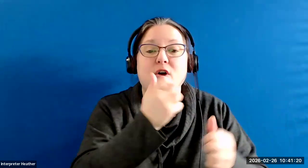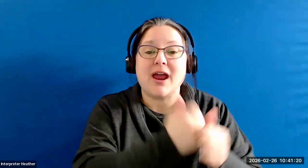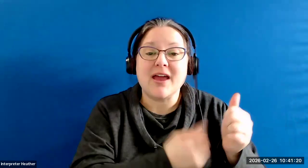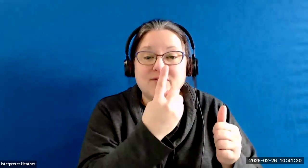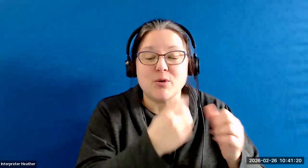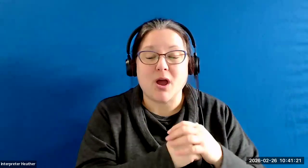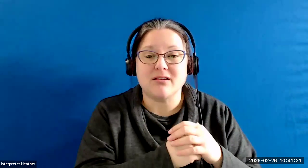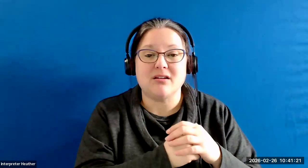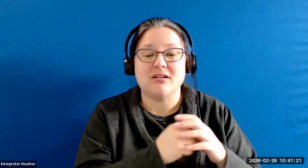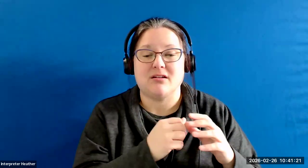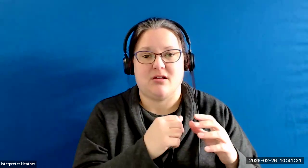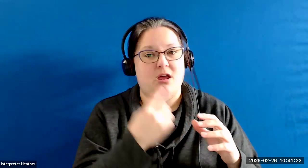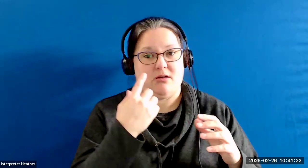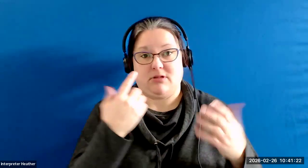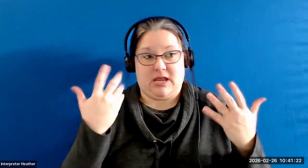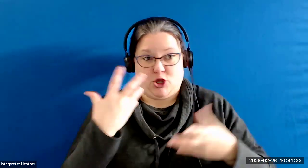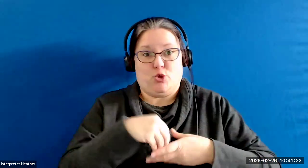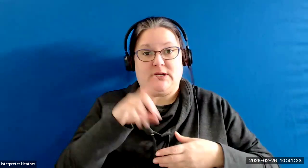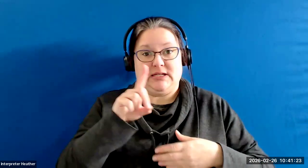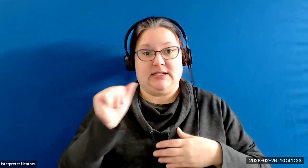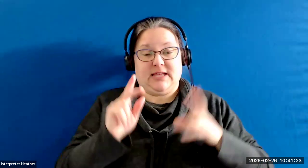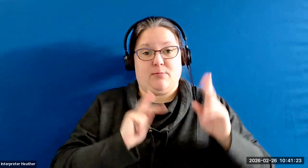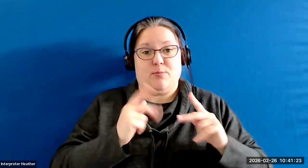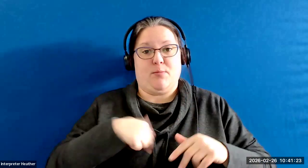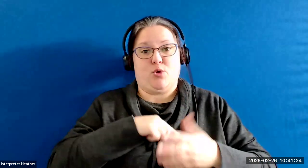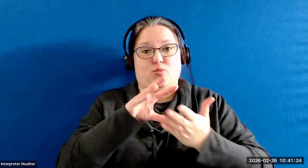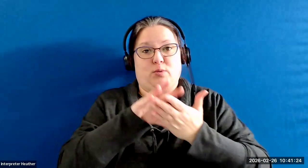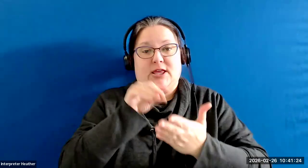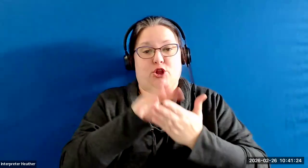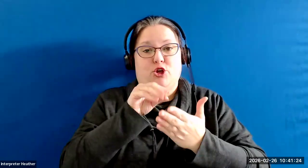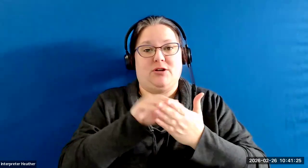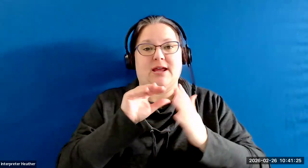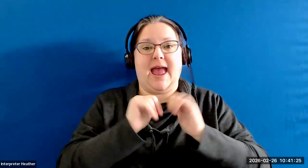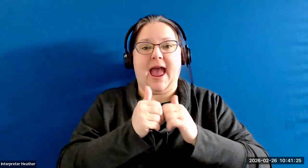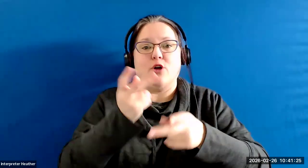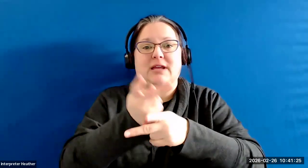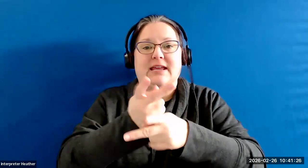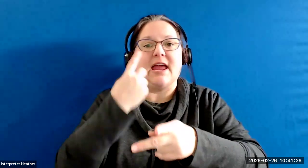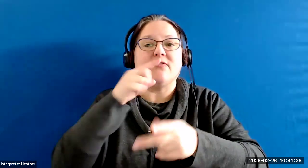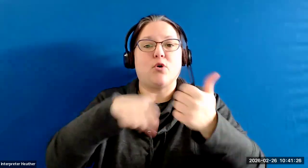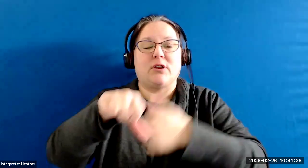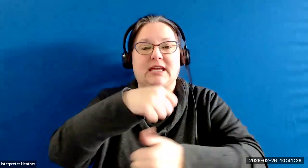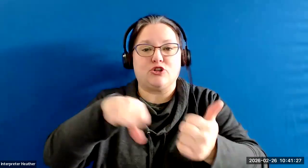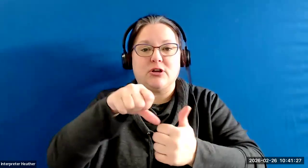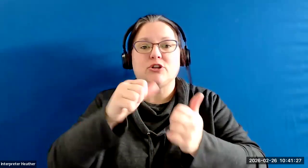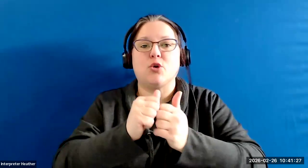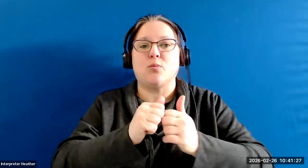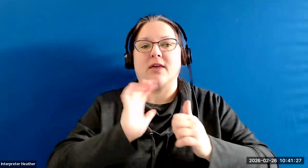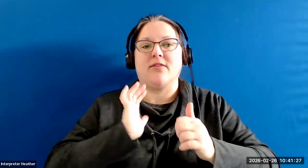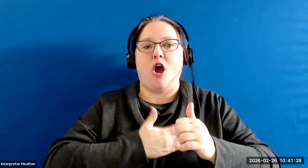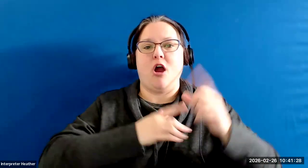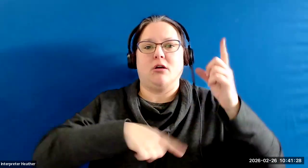everyone, even as disabled folks, as we learn how to care for each other across our